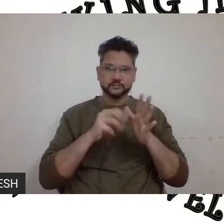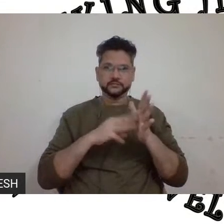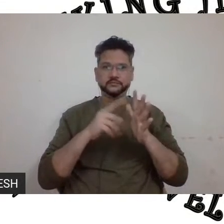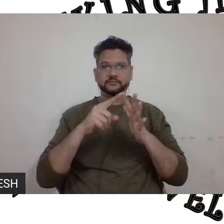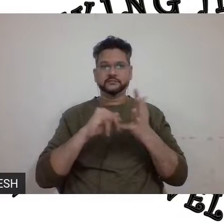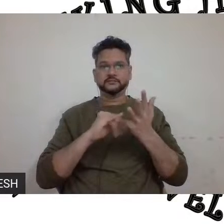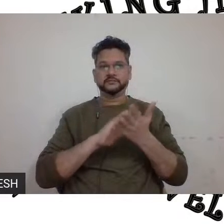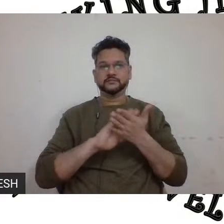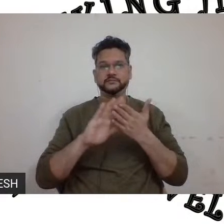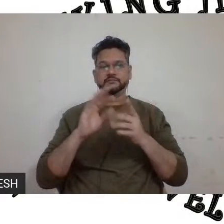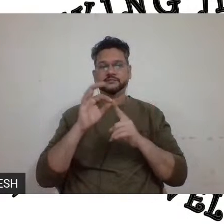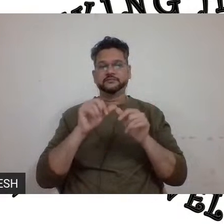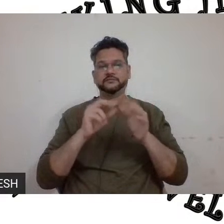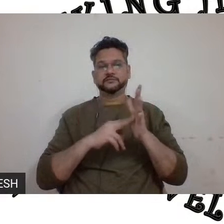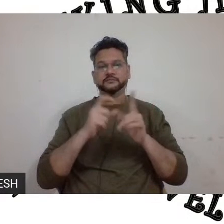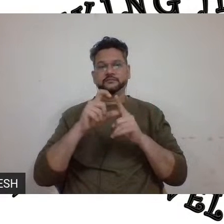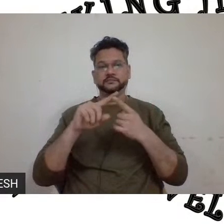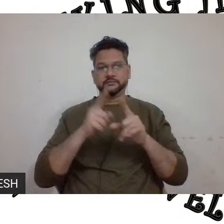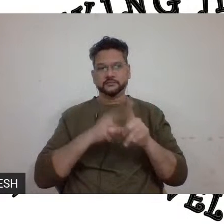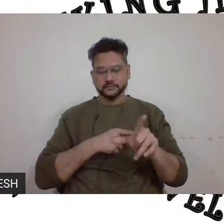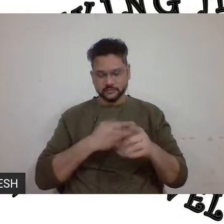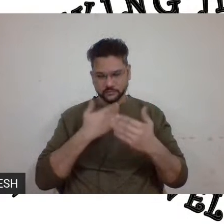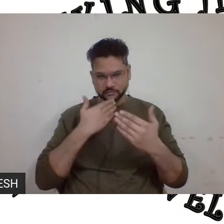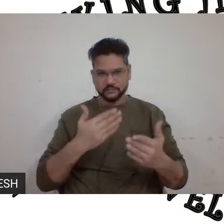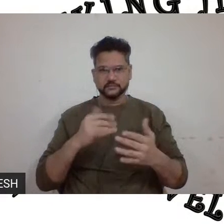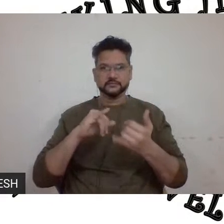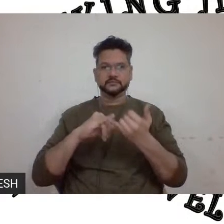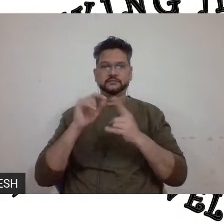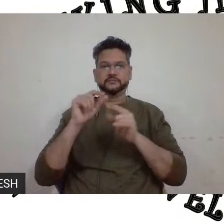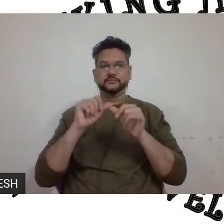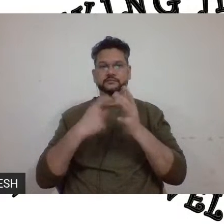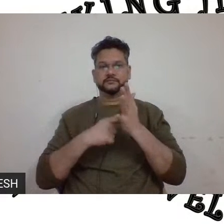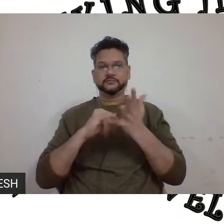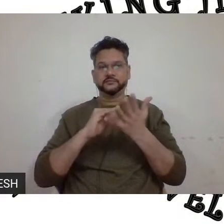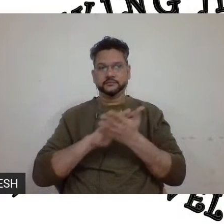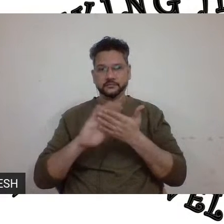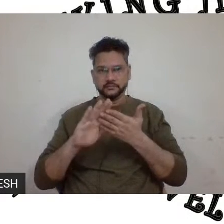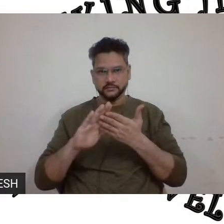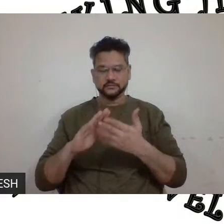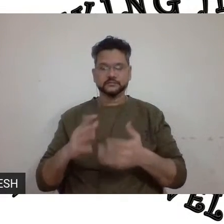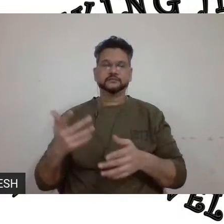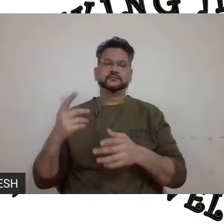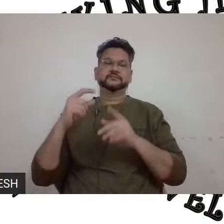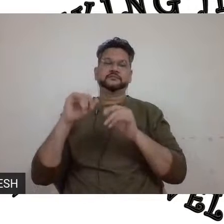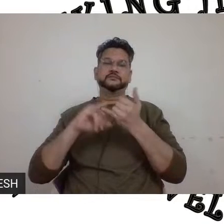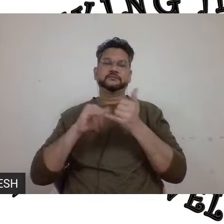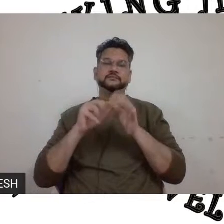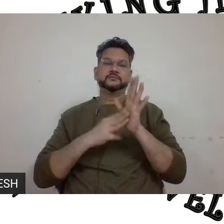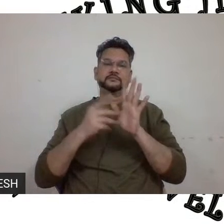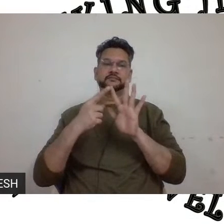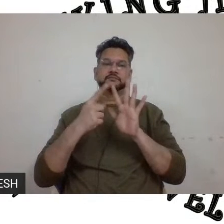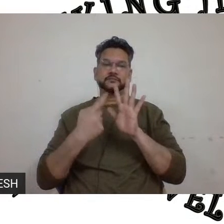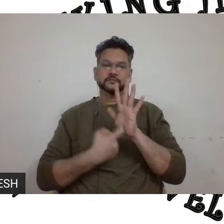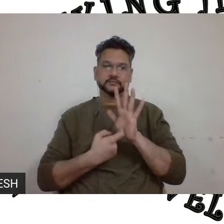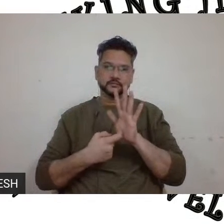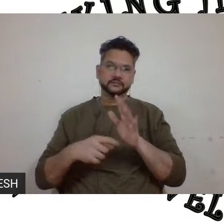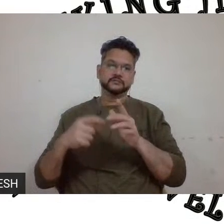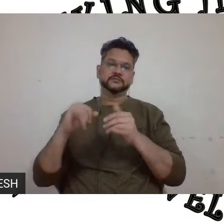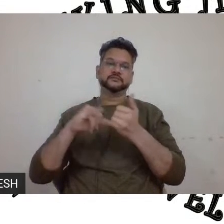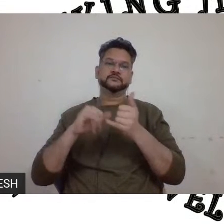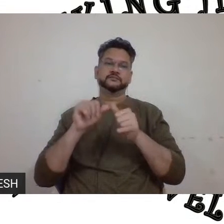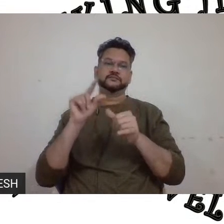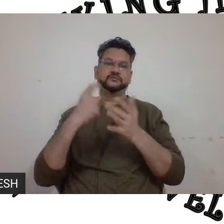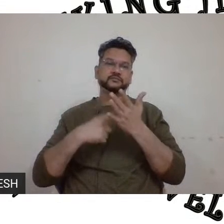Mr. Sparsh Gupta ji, Mr. Sameer, Mr. Saurabh, Mr. Rajneesh, Mr. Shivaji, and